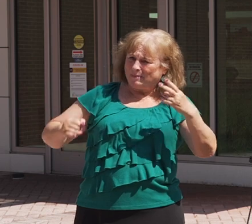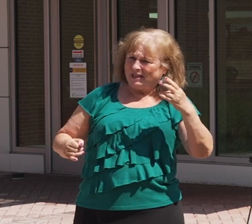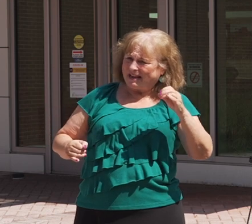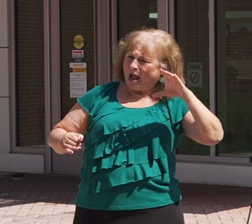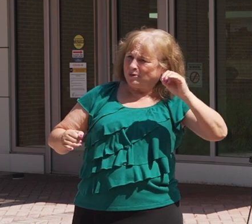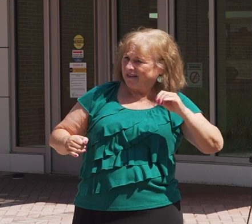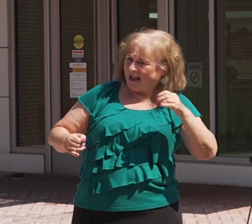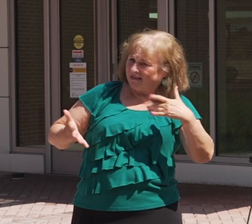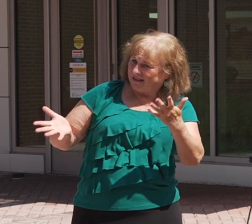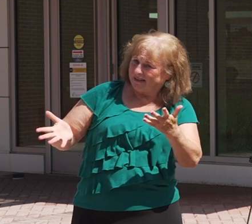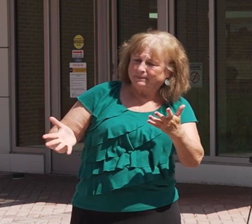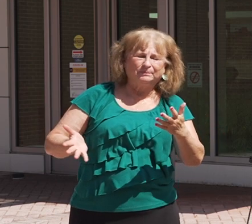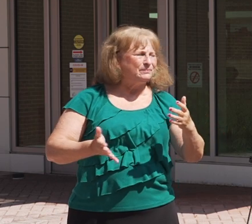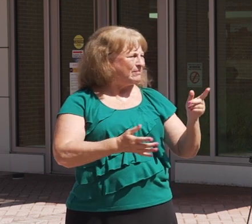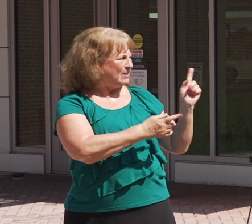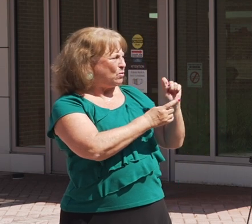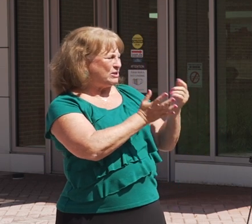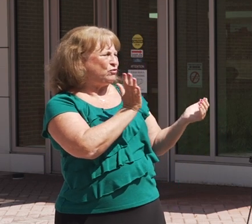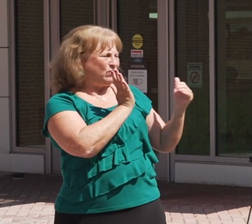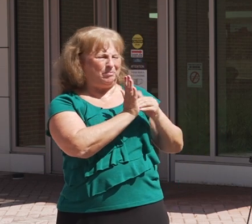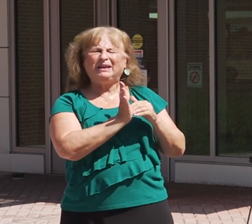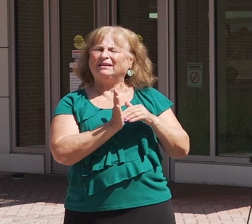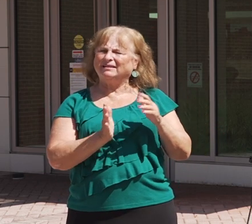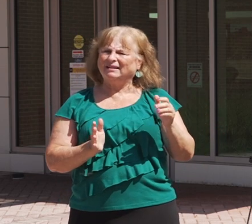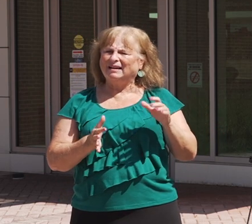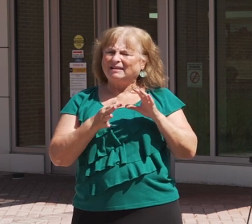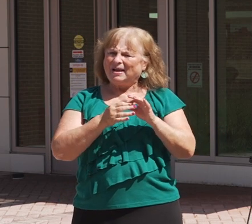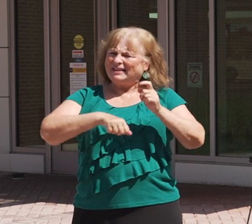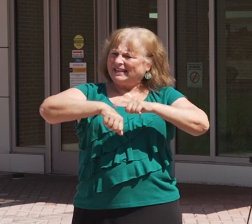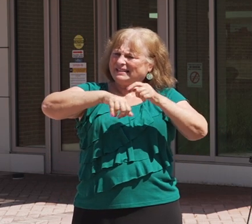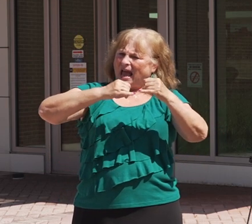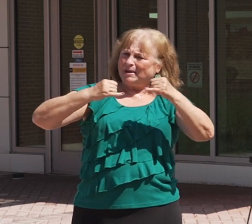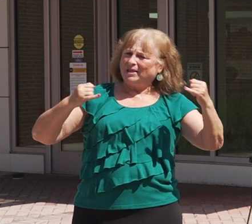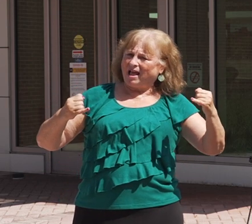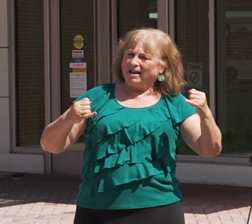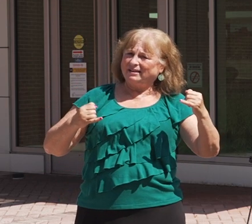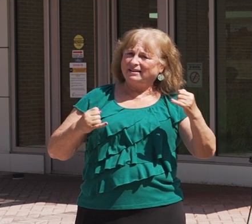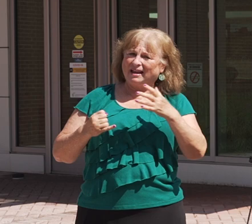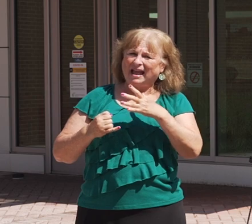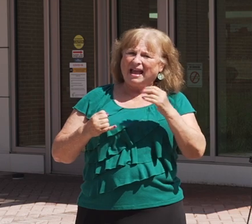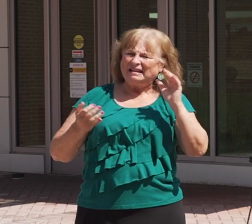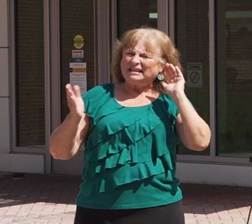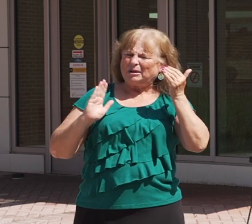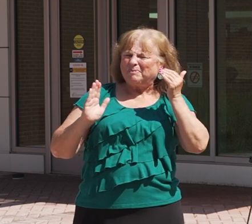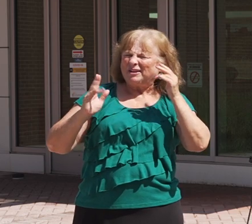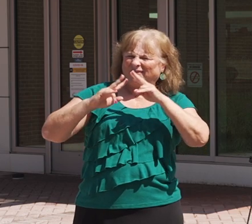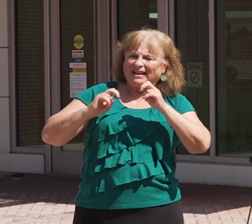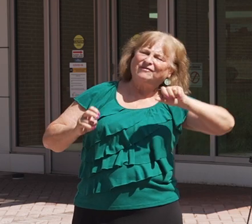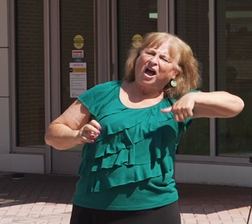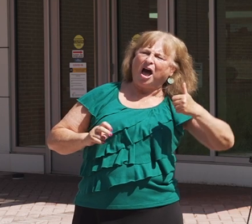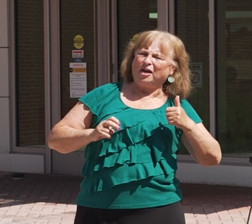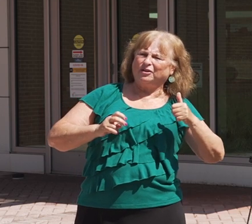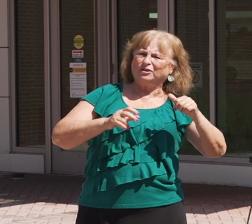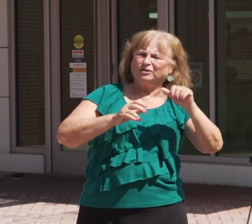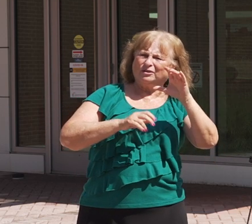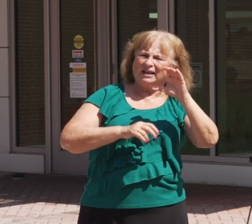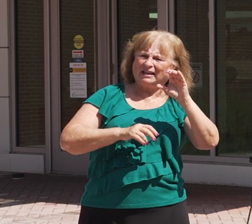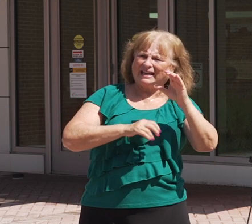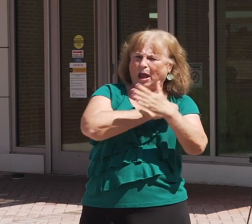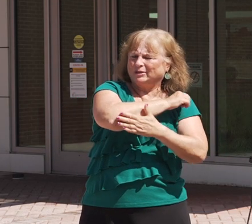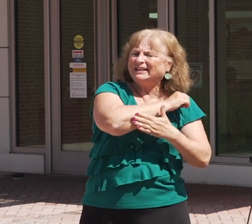County is on? Okay, so the question was asking in regards to the timeline and a comparative analysis of the other jurisdictions